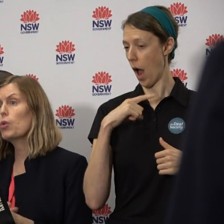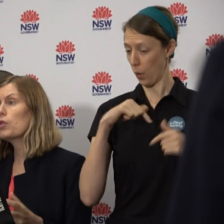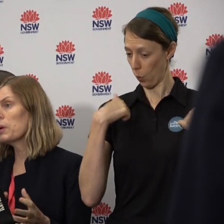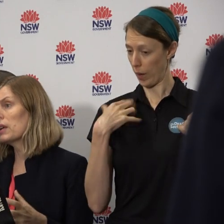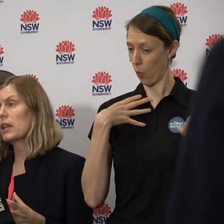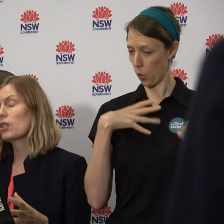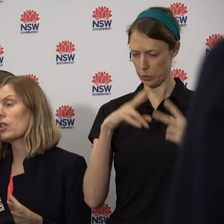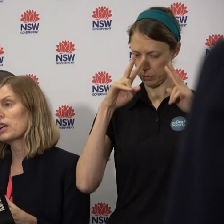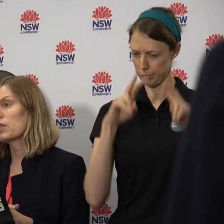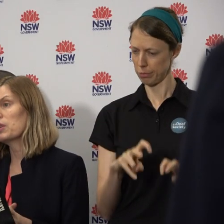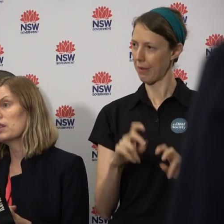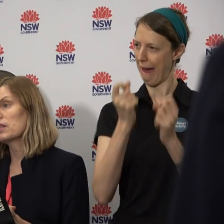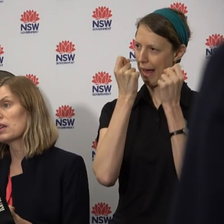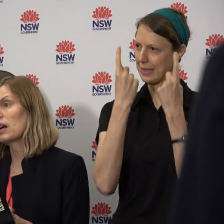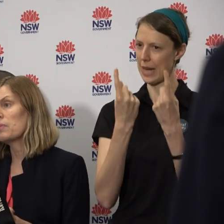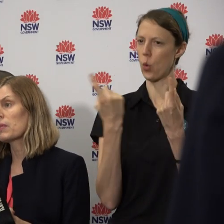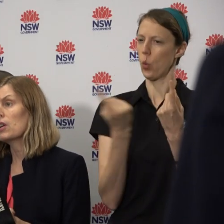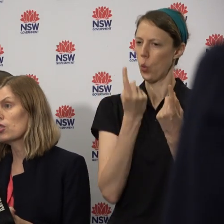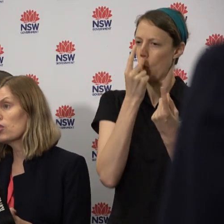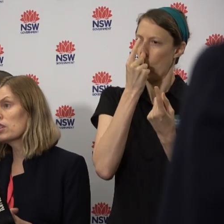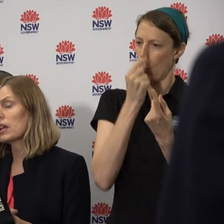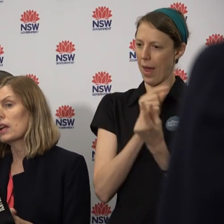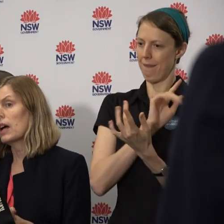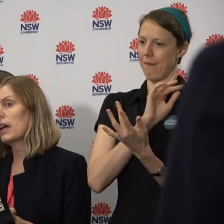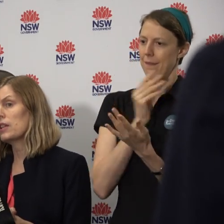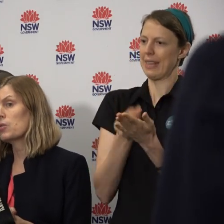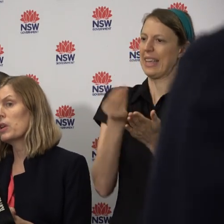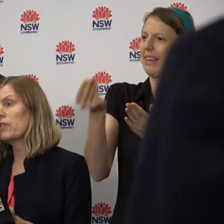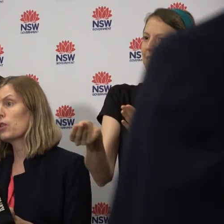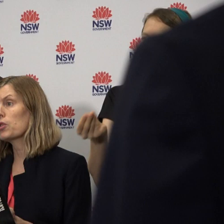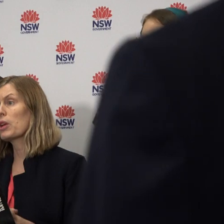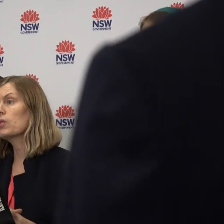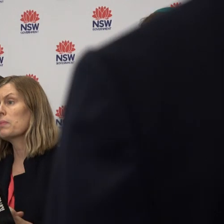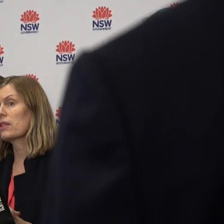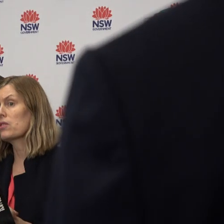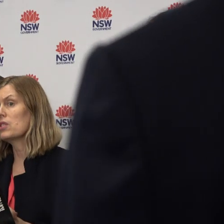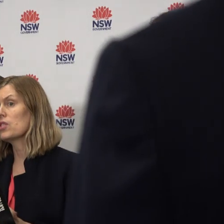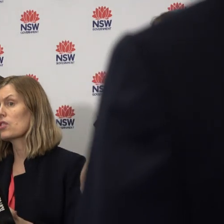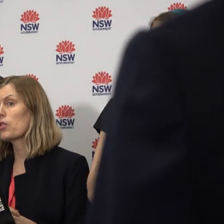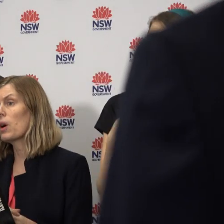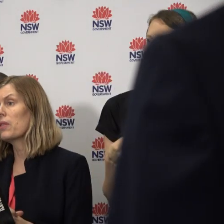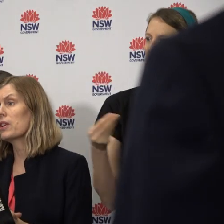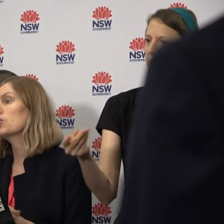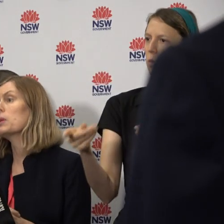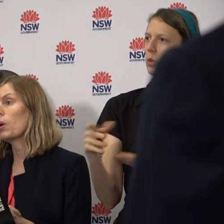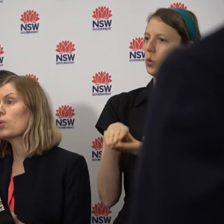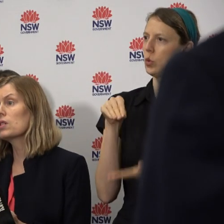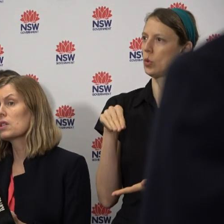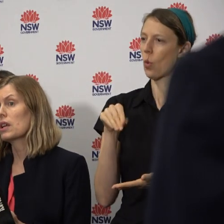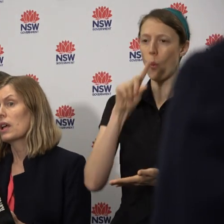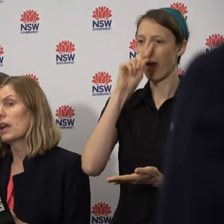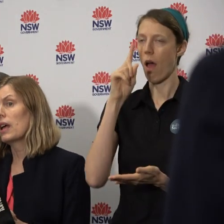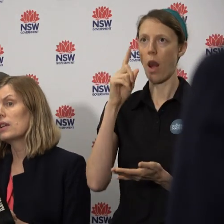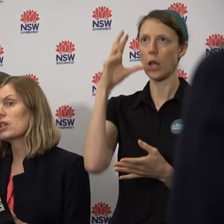who could have been in contact with this student, and we felt that we couldn't make those decisions on the run. They're too